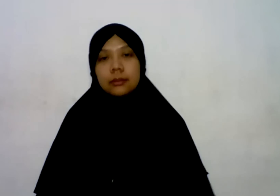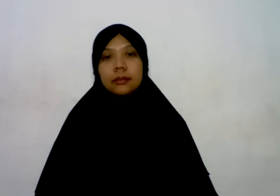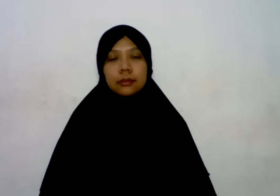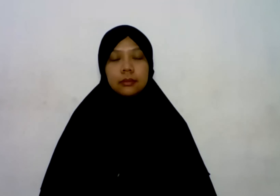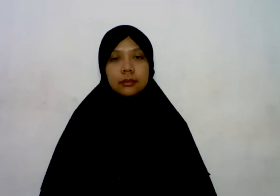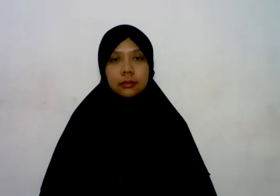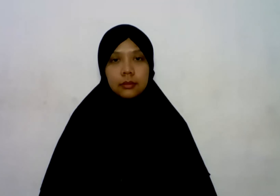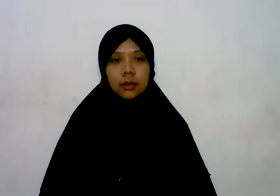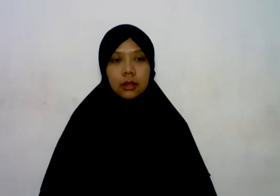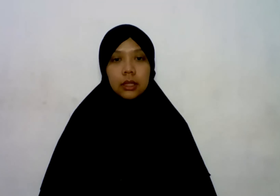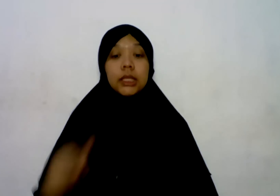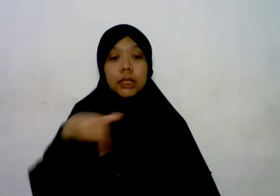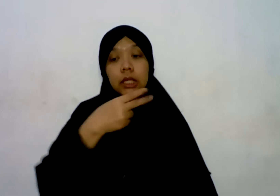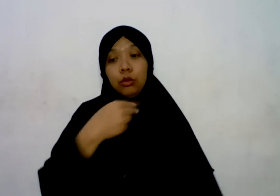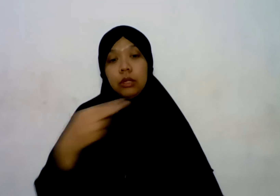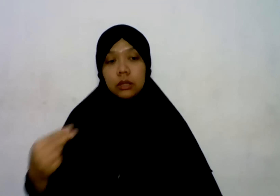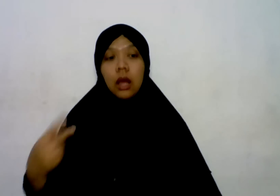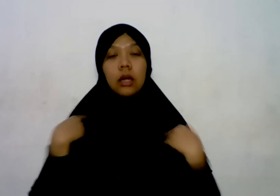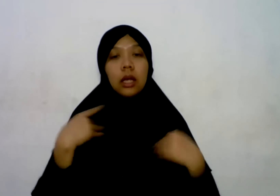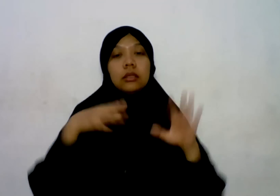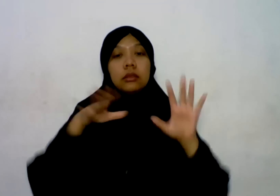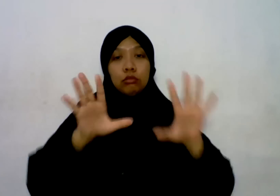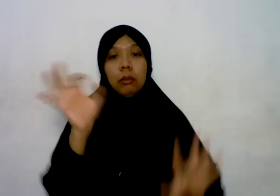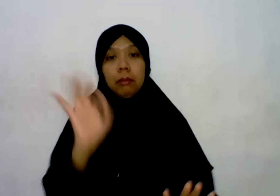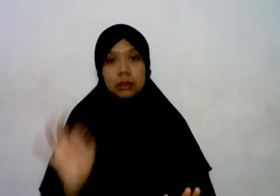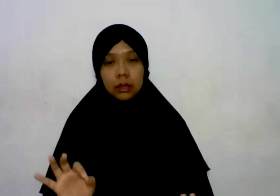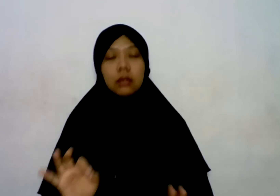them in the beginning, but also how to make them